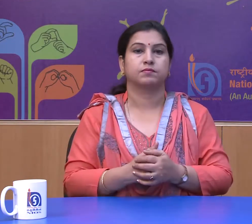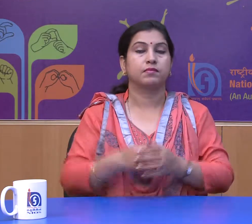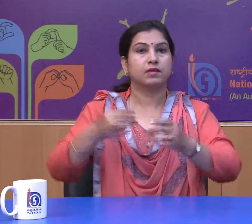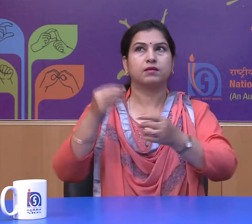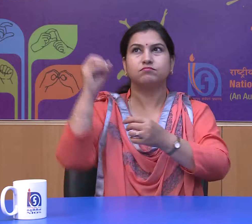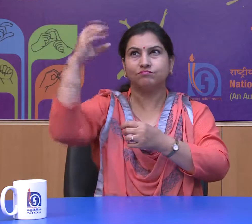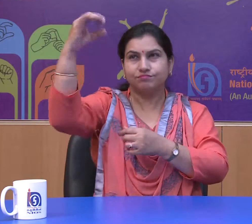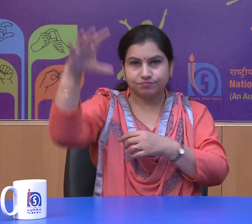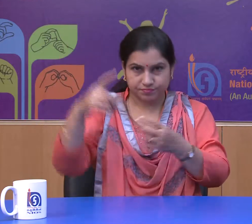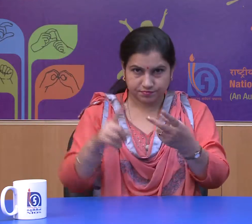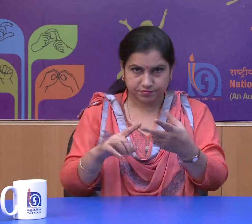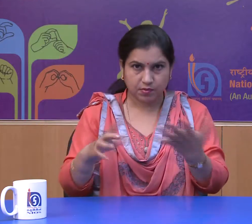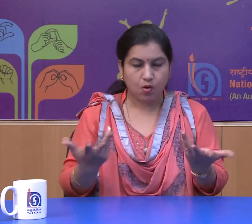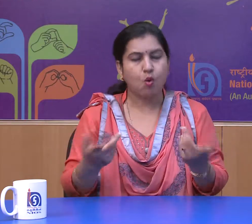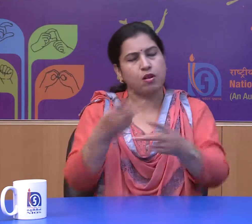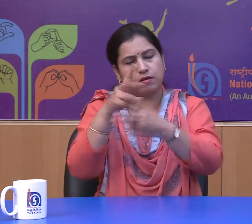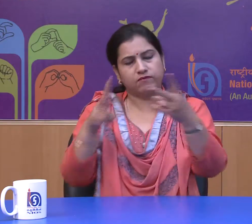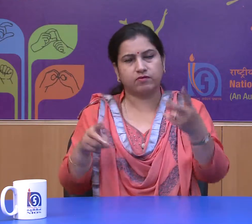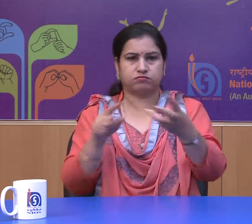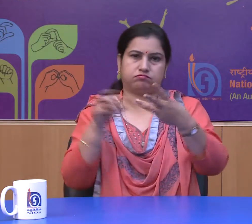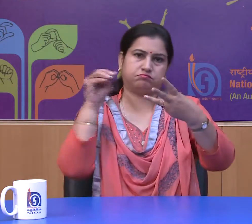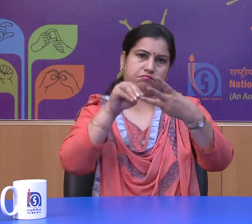electricity, etc.